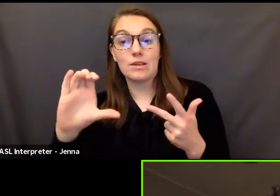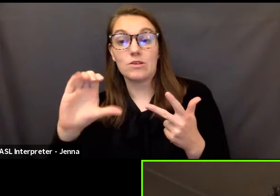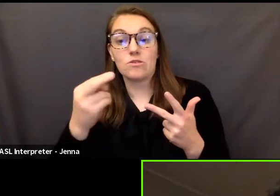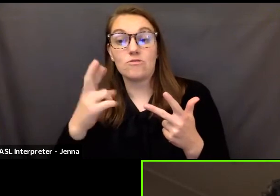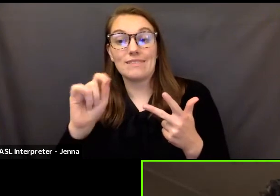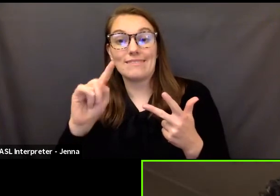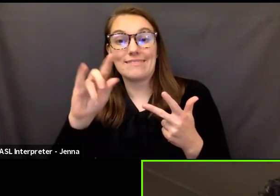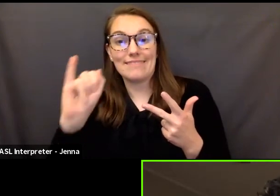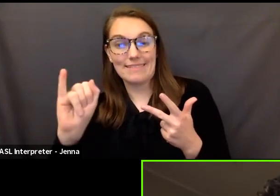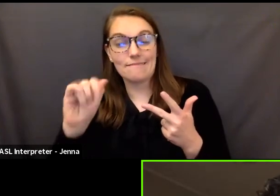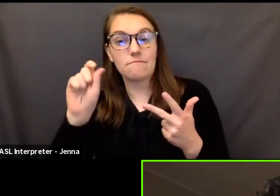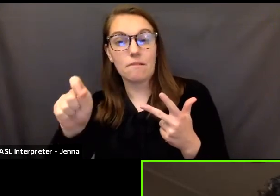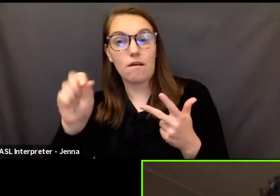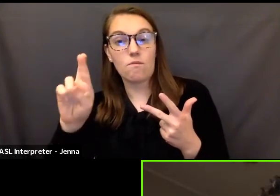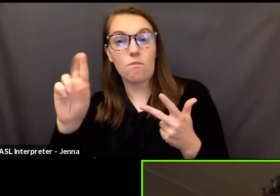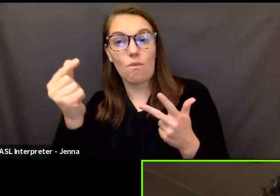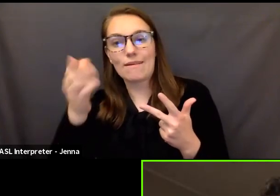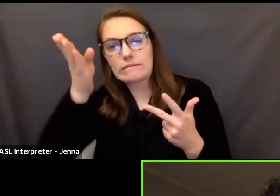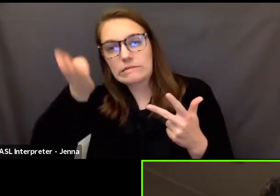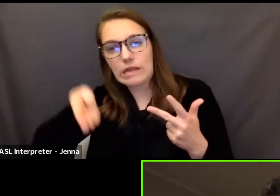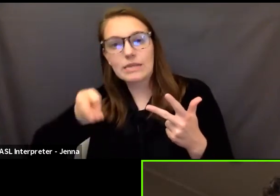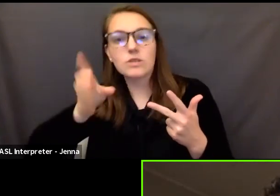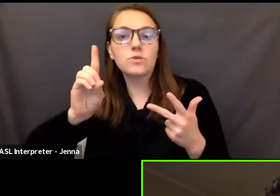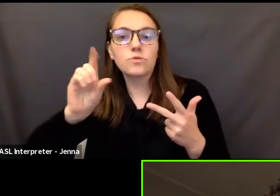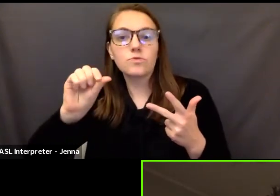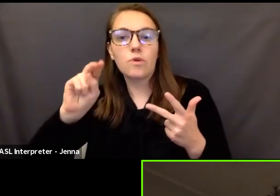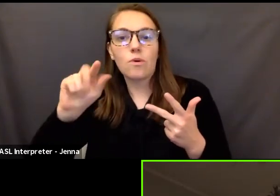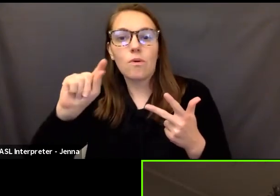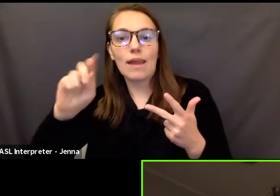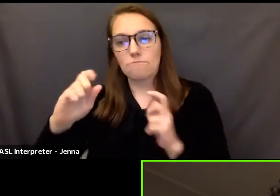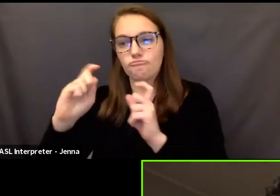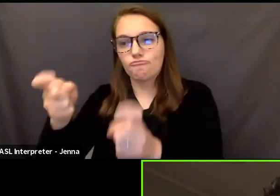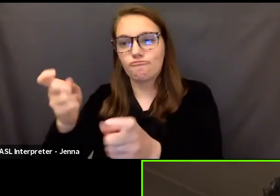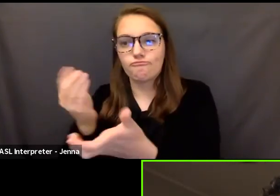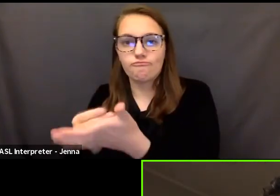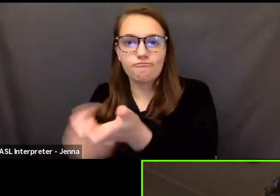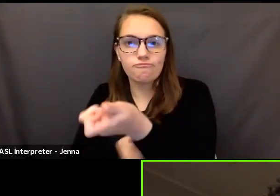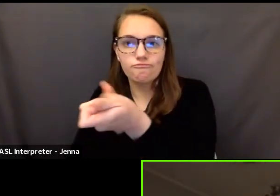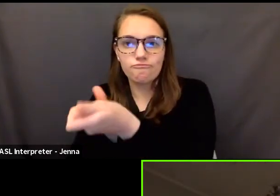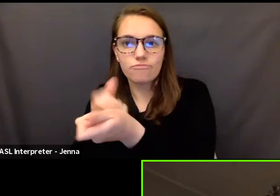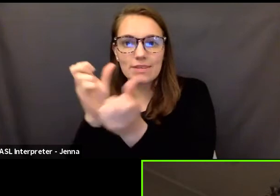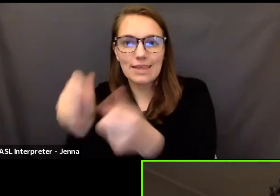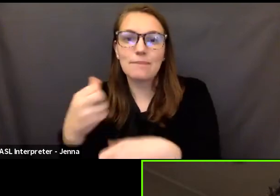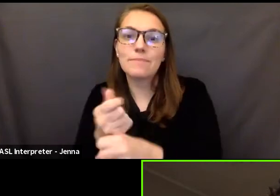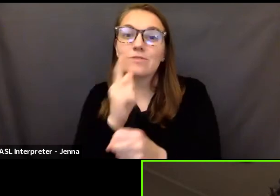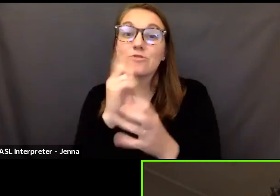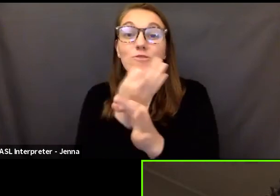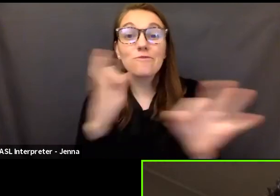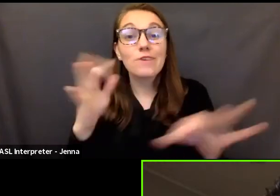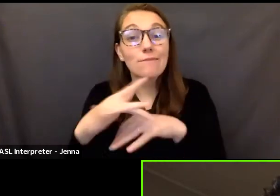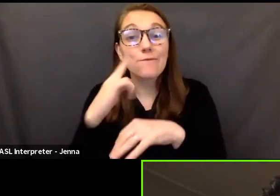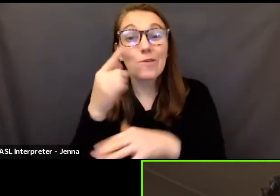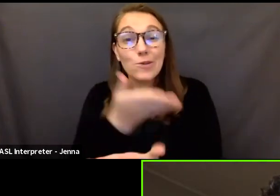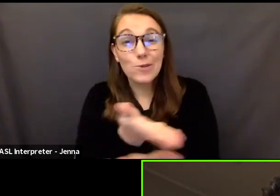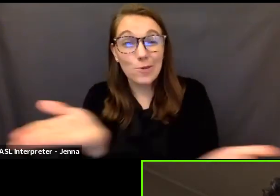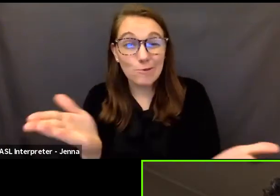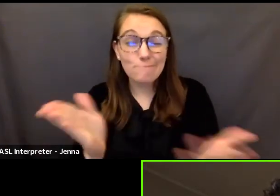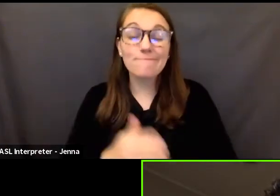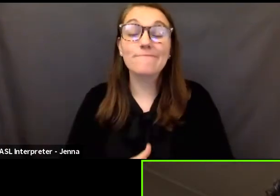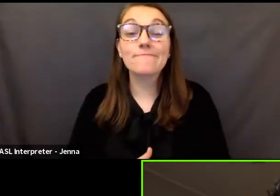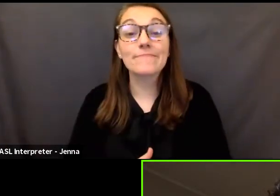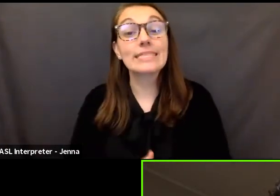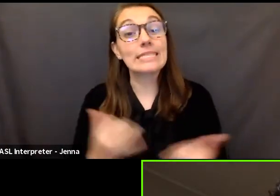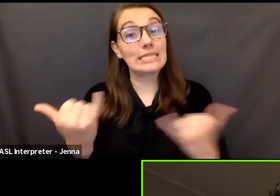www.lumenchristi.org/donate to help us continue to offer programs like these for free to viewers like you. During today's event, there'll